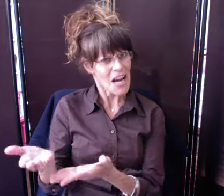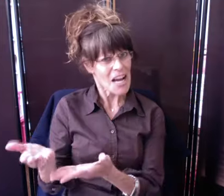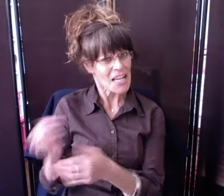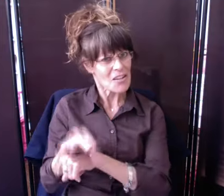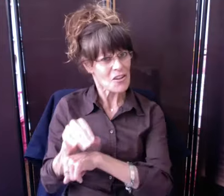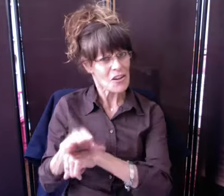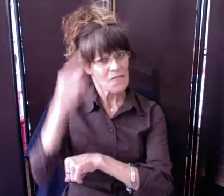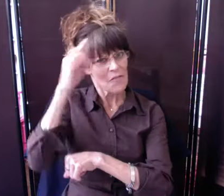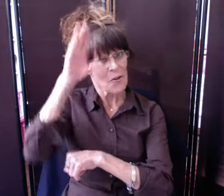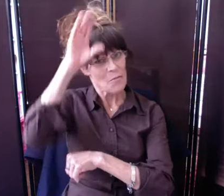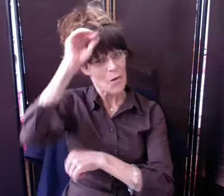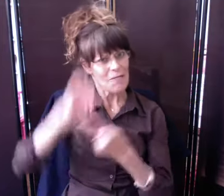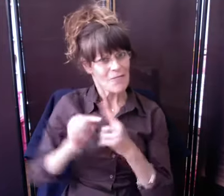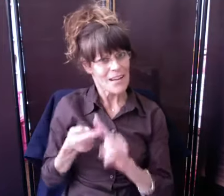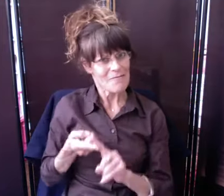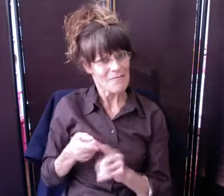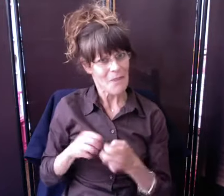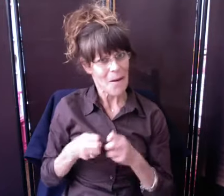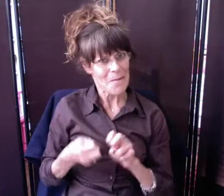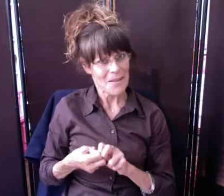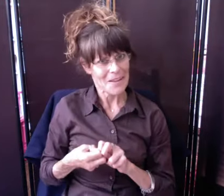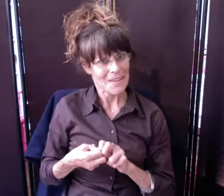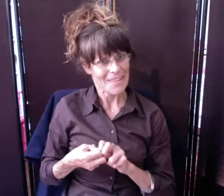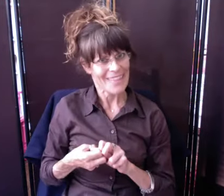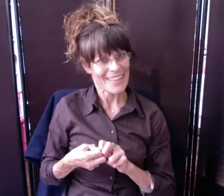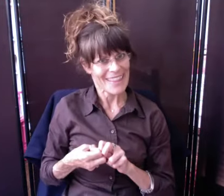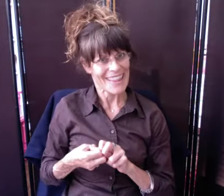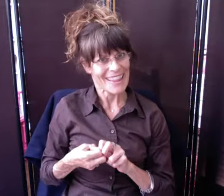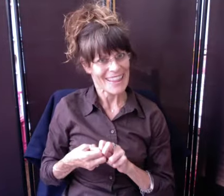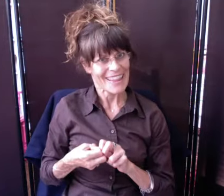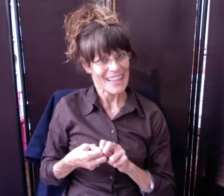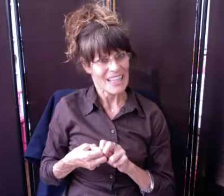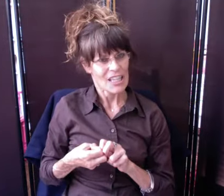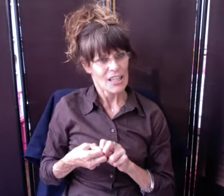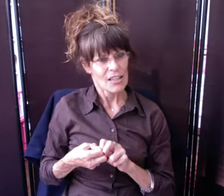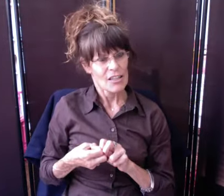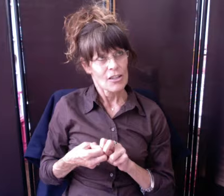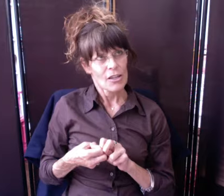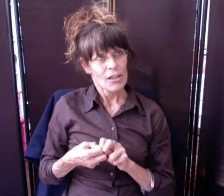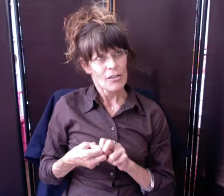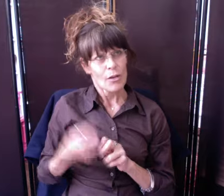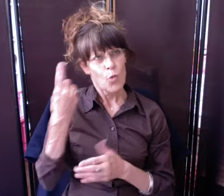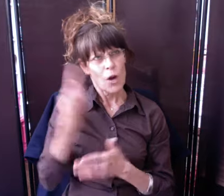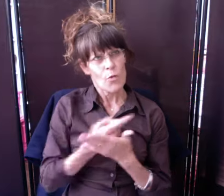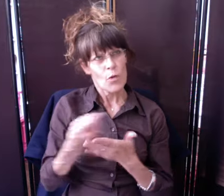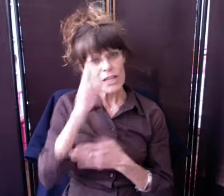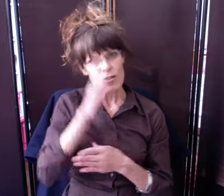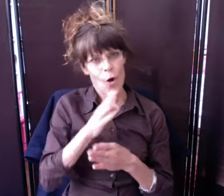boyfriend problems. I had at less than 30. I wasn't even a week sober. I had a